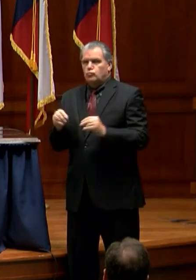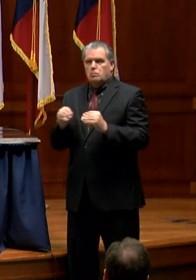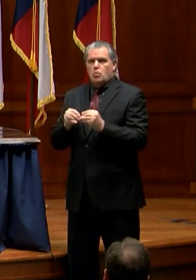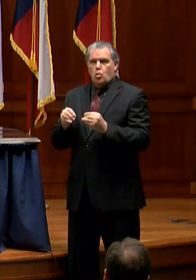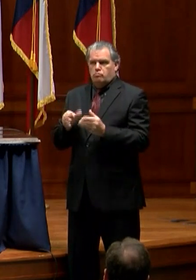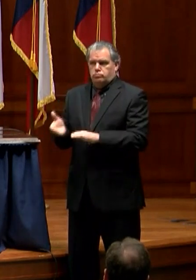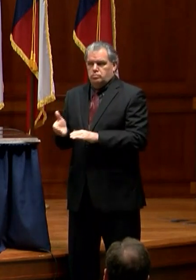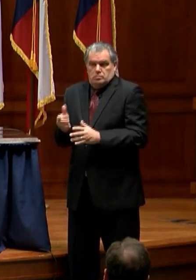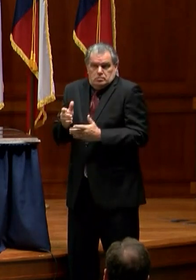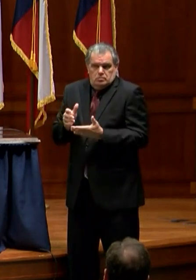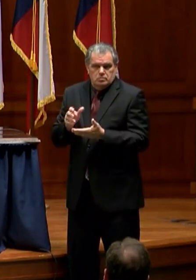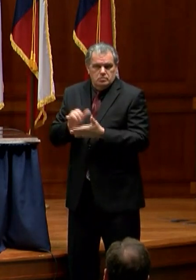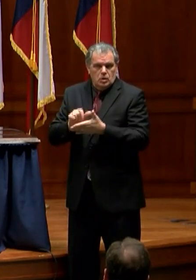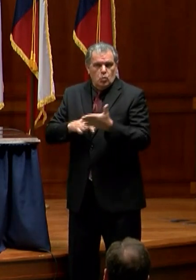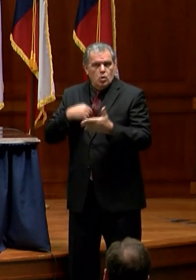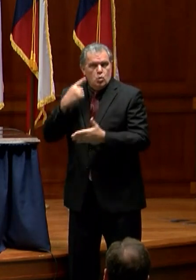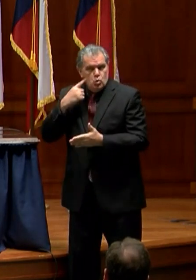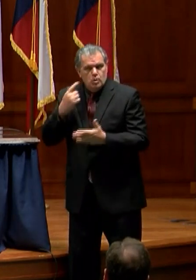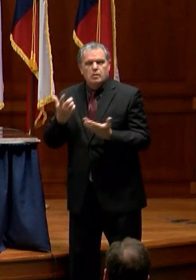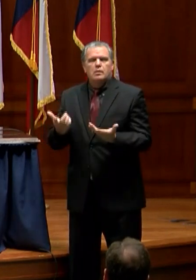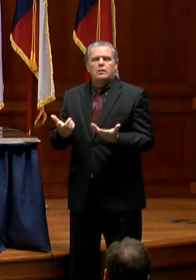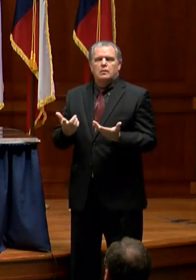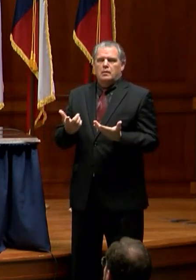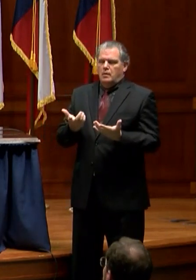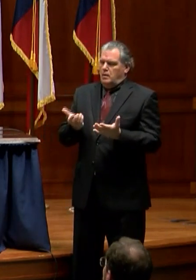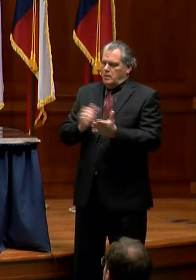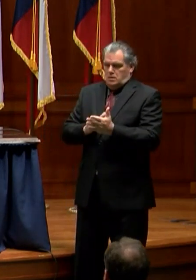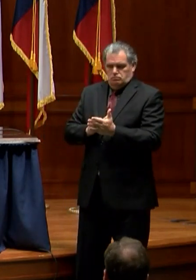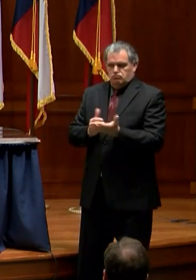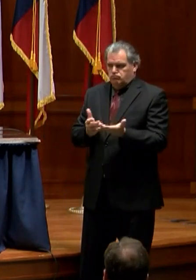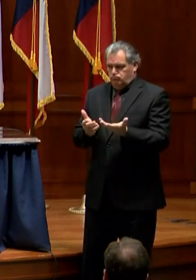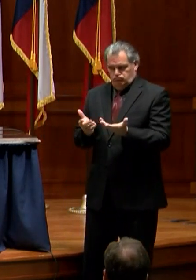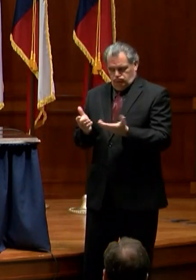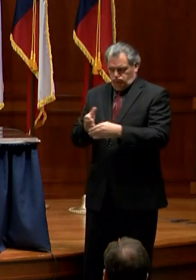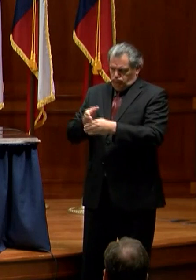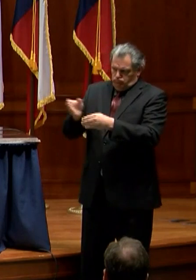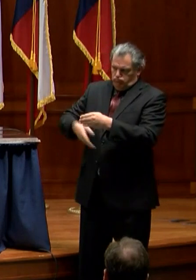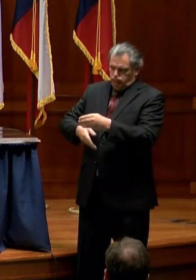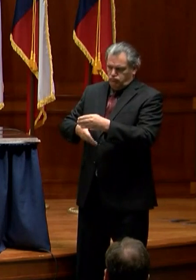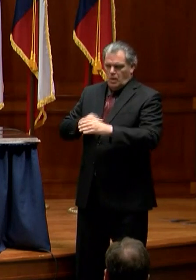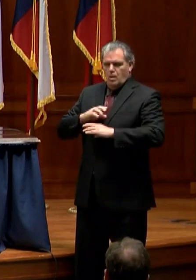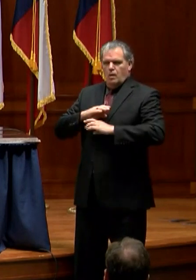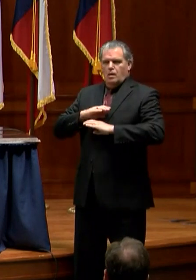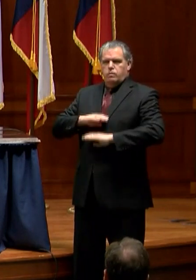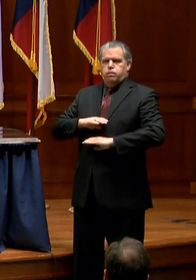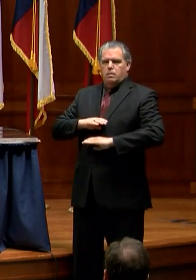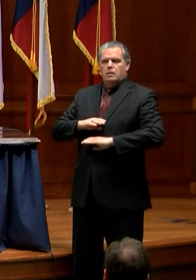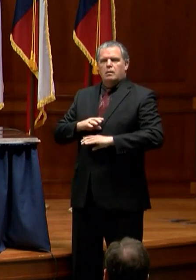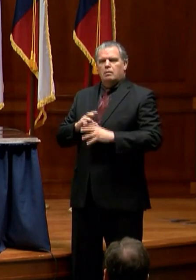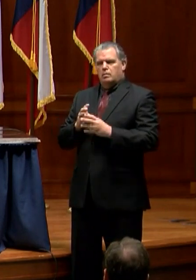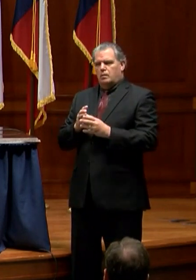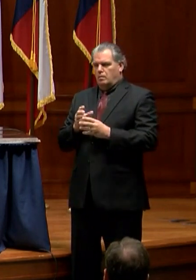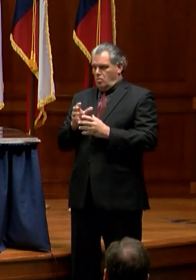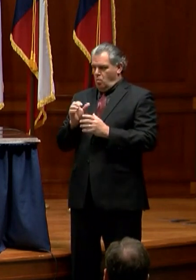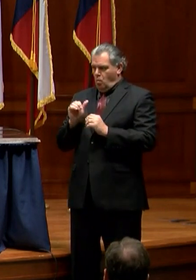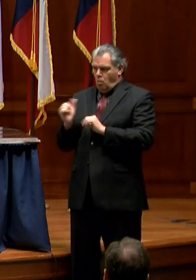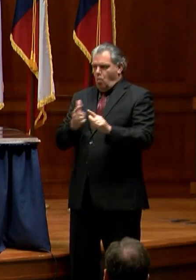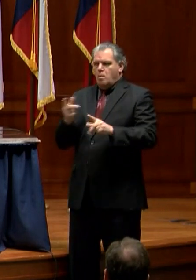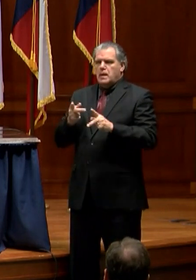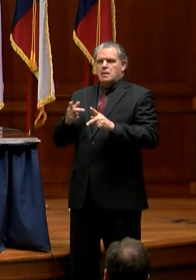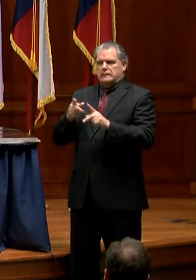of. And there's been a satisfactory conclusion for many of the people there who tested positive